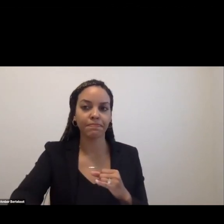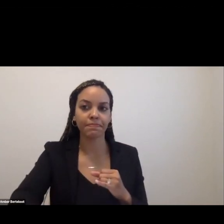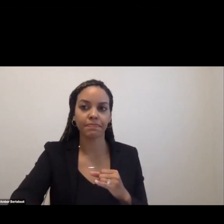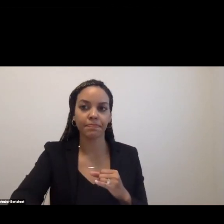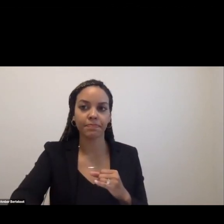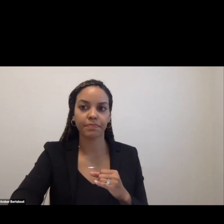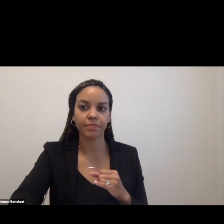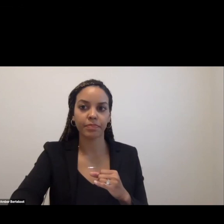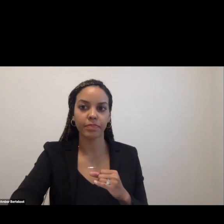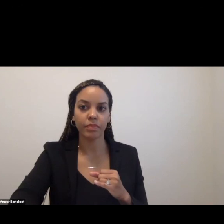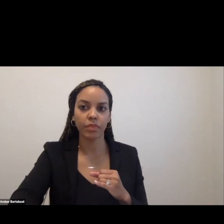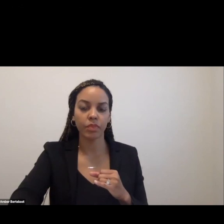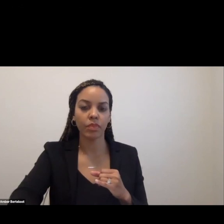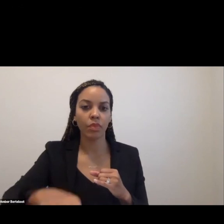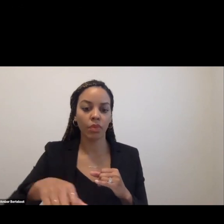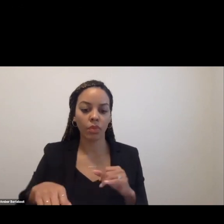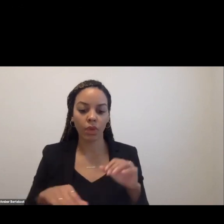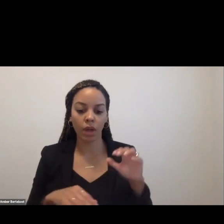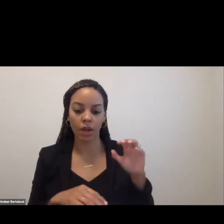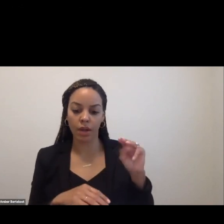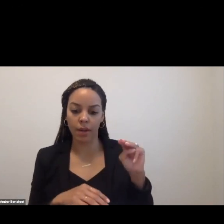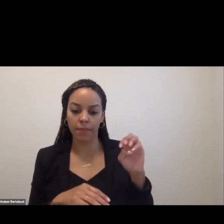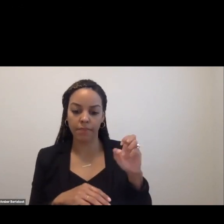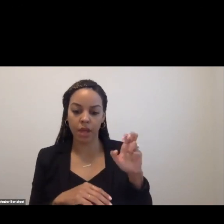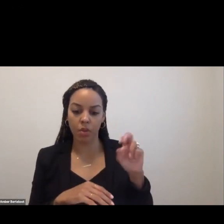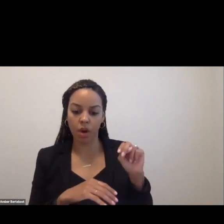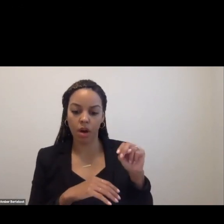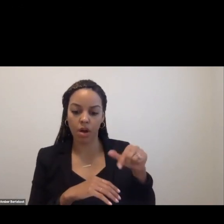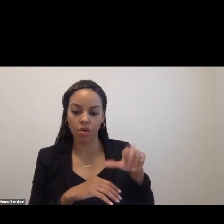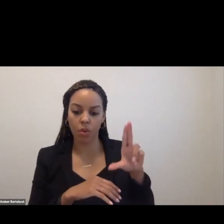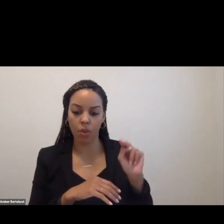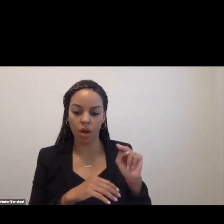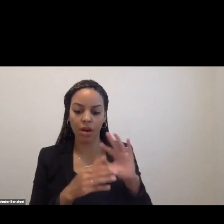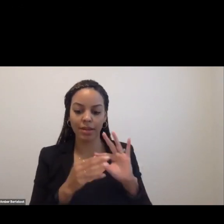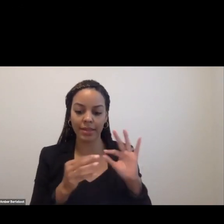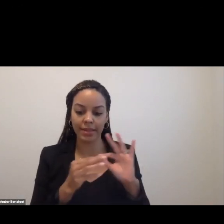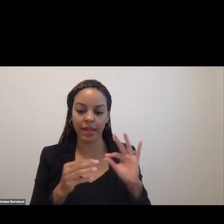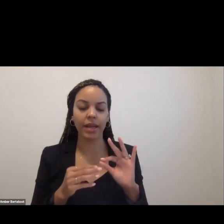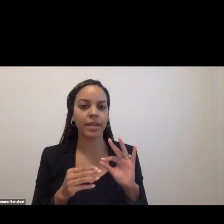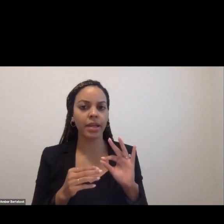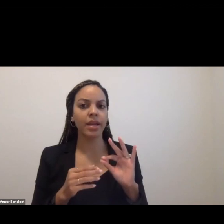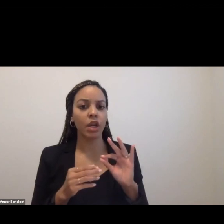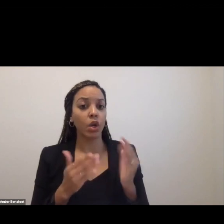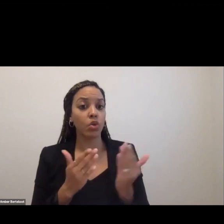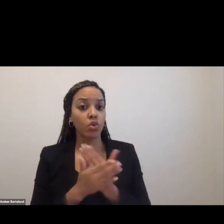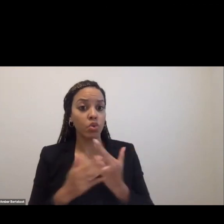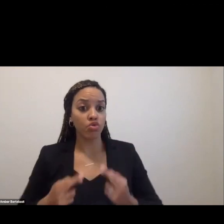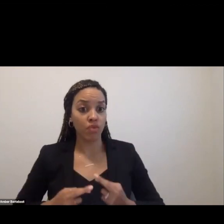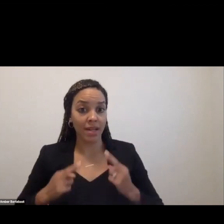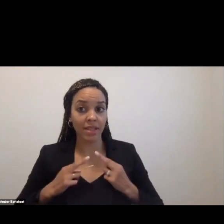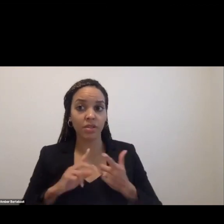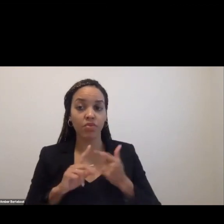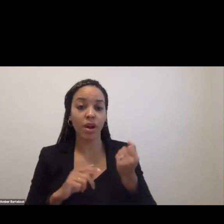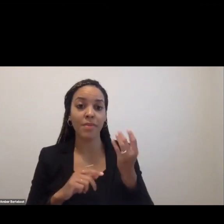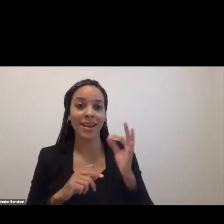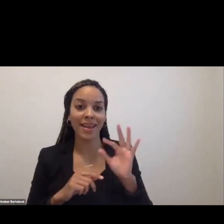Mi-Won Kwon has said that the huge growth of the number of new residencies in the 1990s